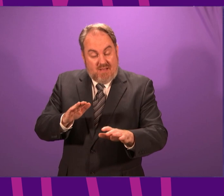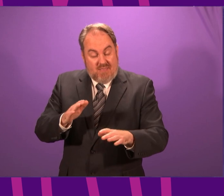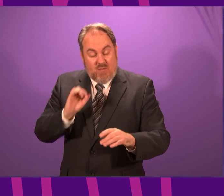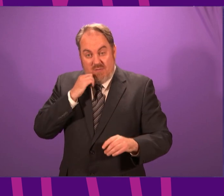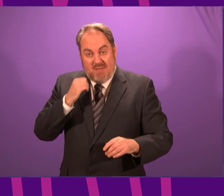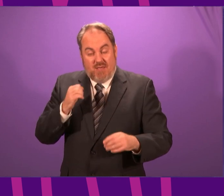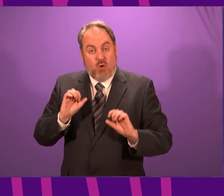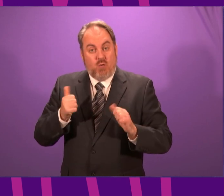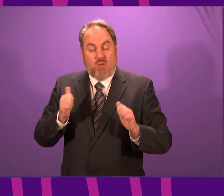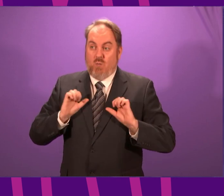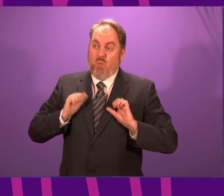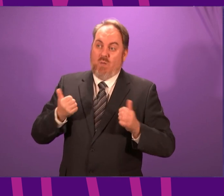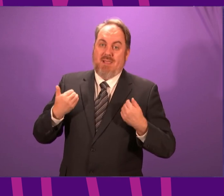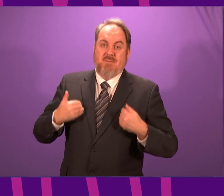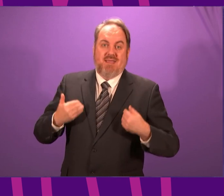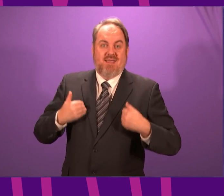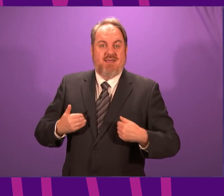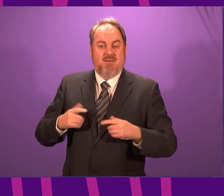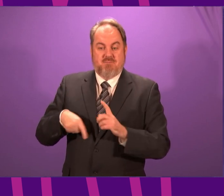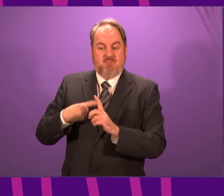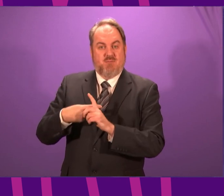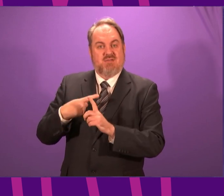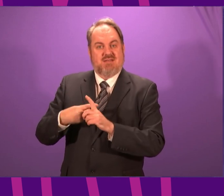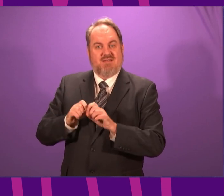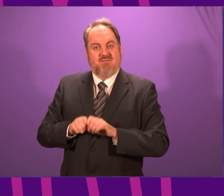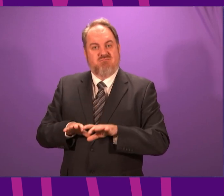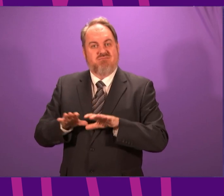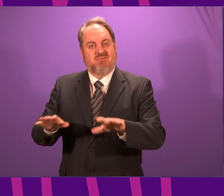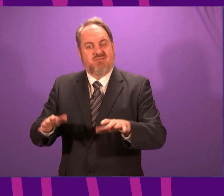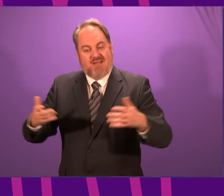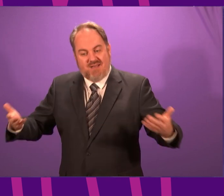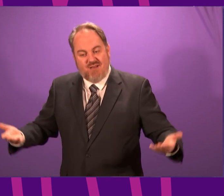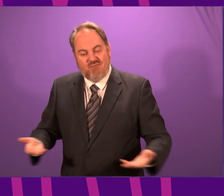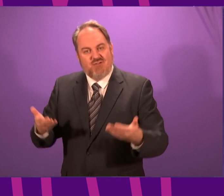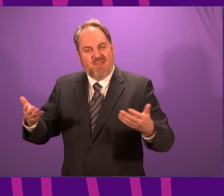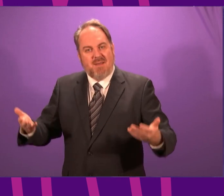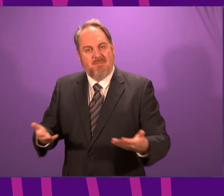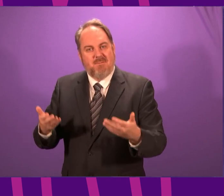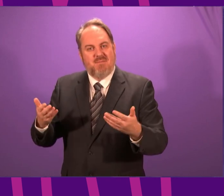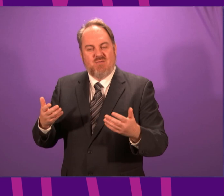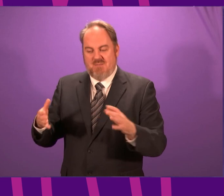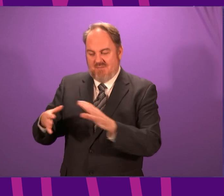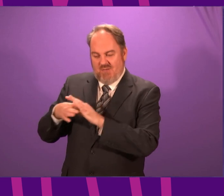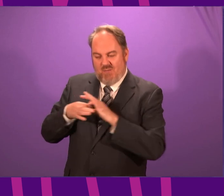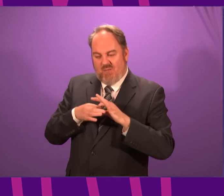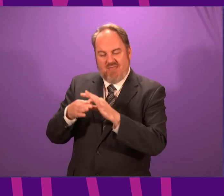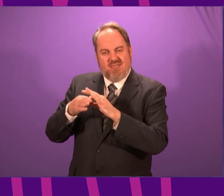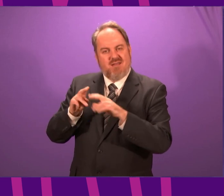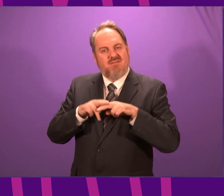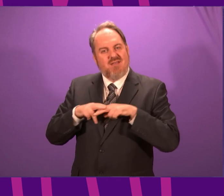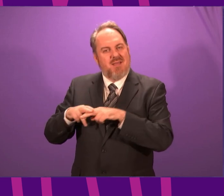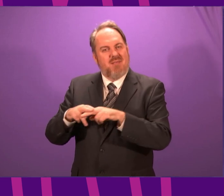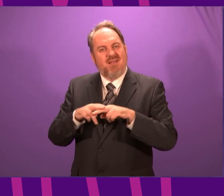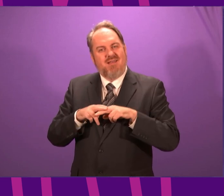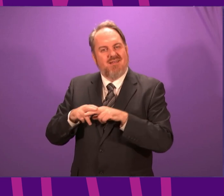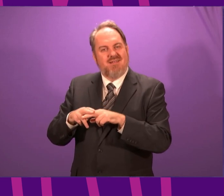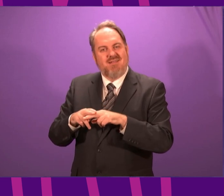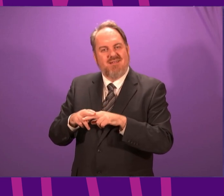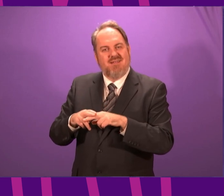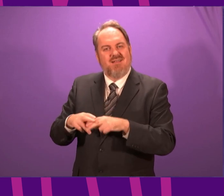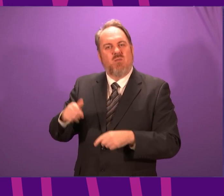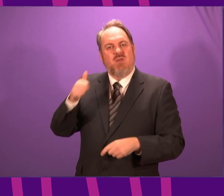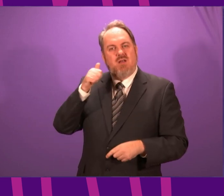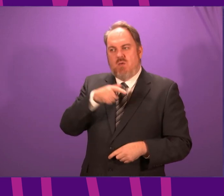want people to continue working within the rules for the long term, they shouldn't be faced with a choice where family needs override their buy-in